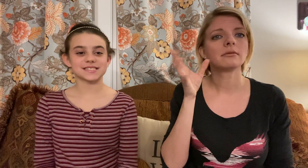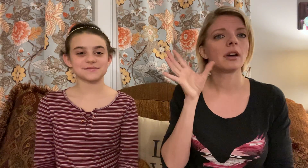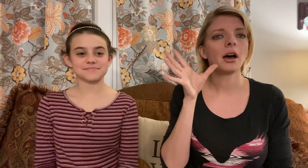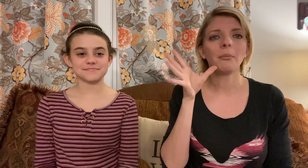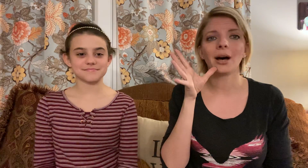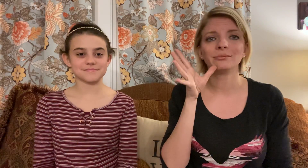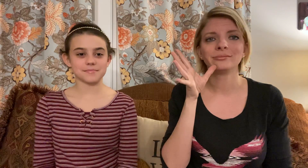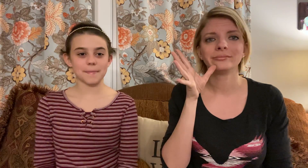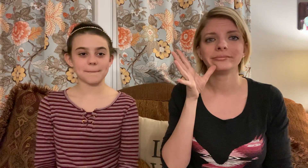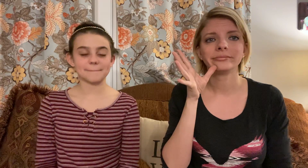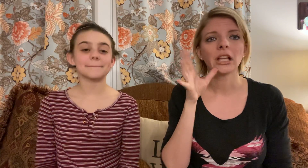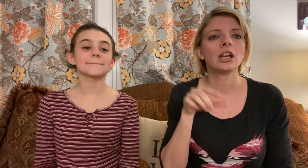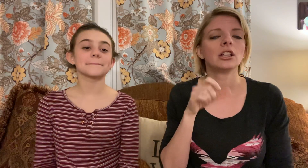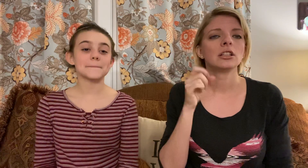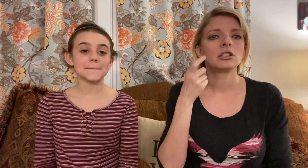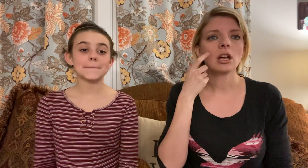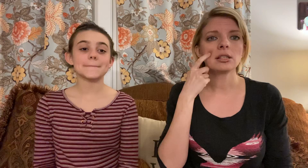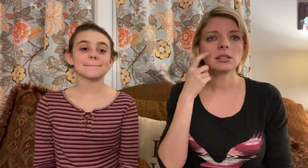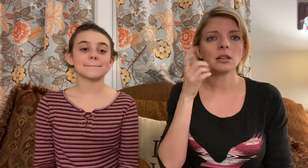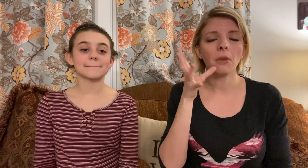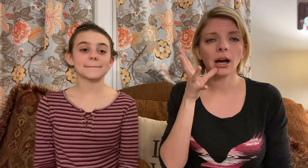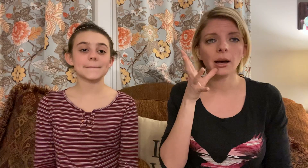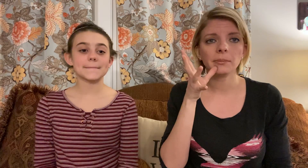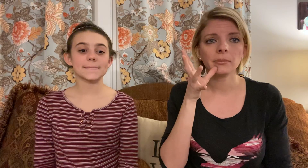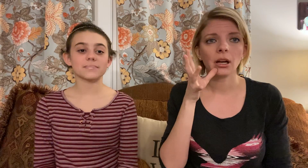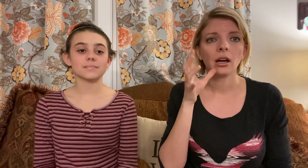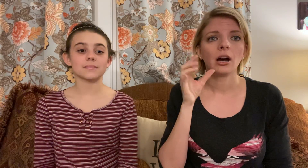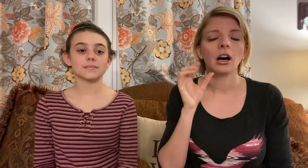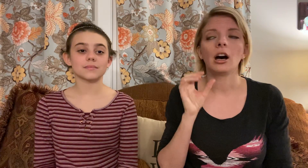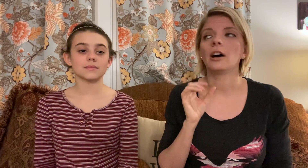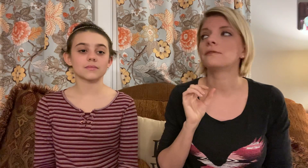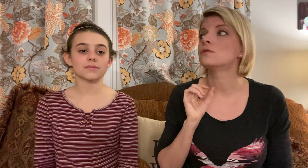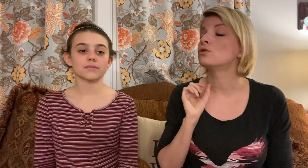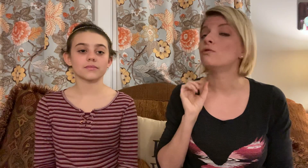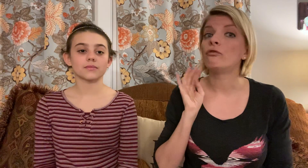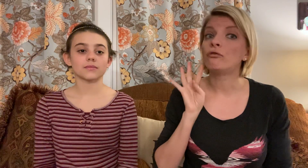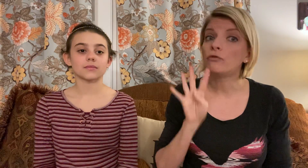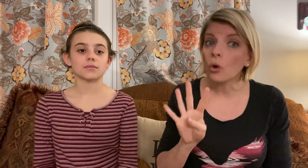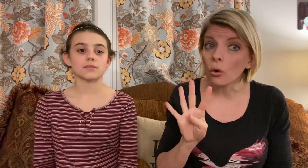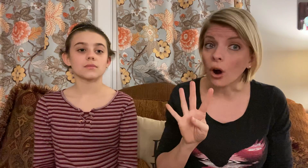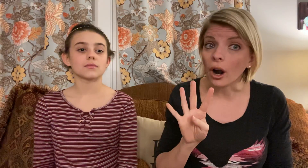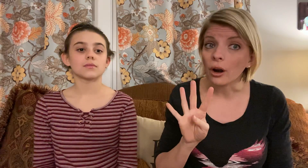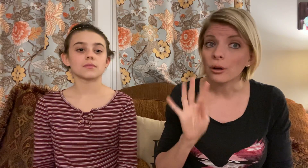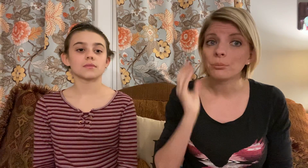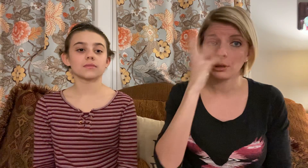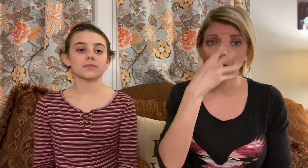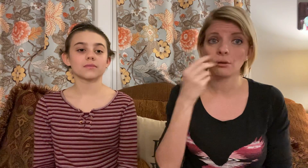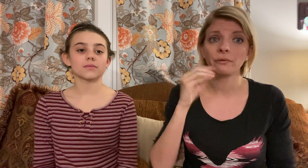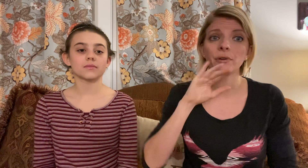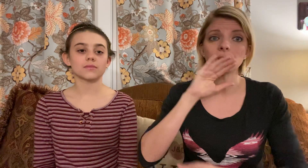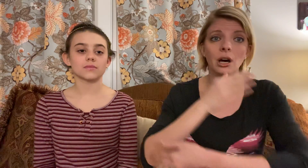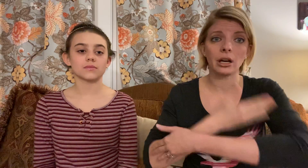a mom. Just a mom of 4 beautiful